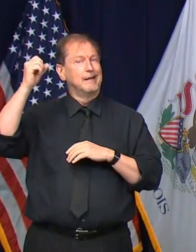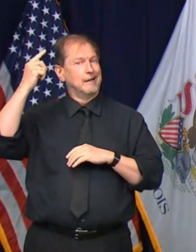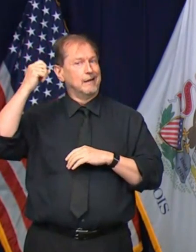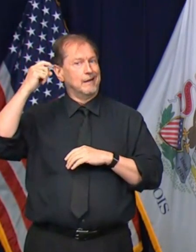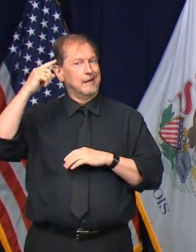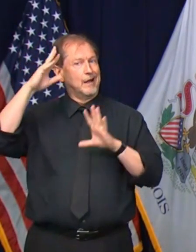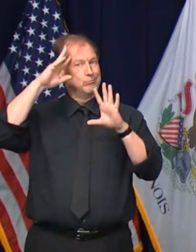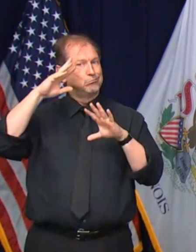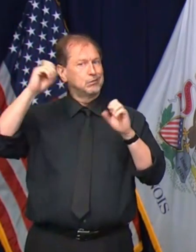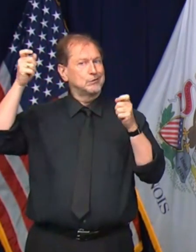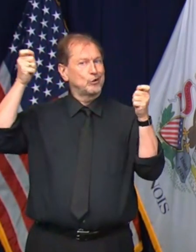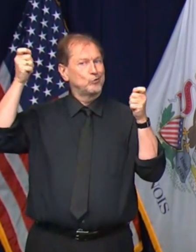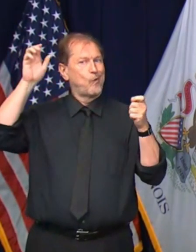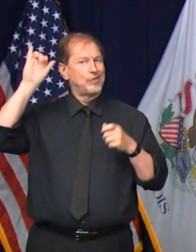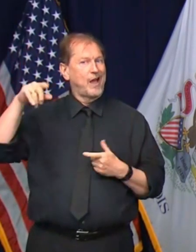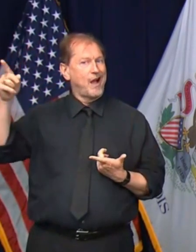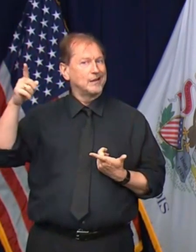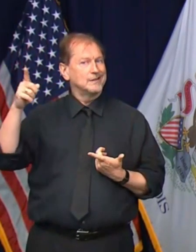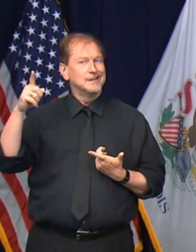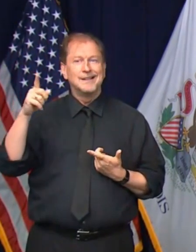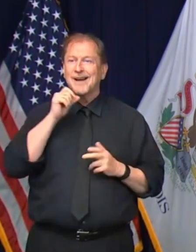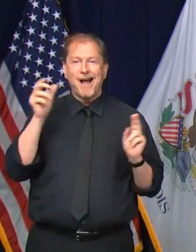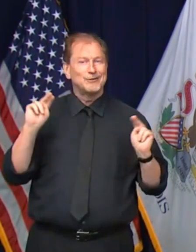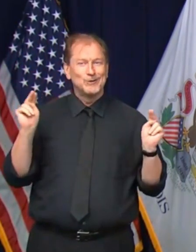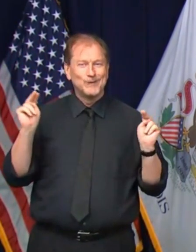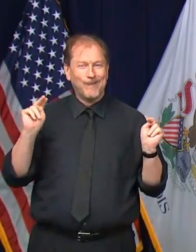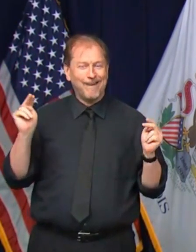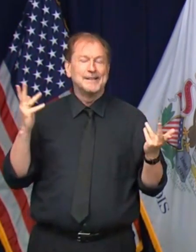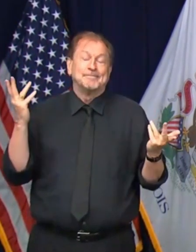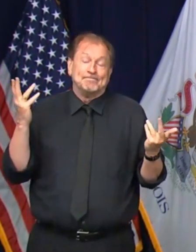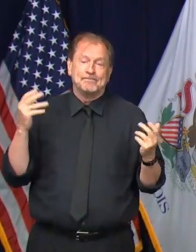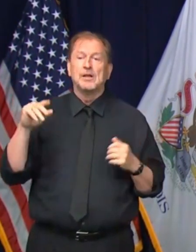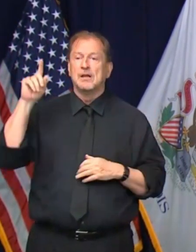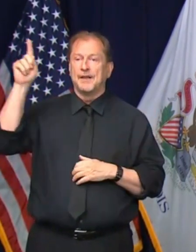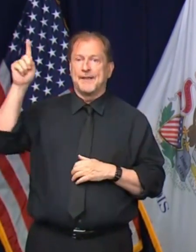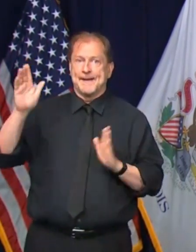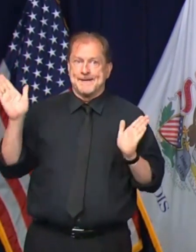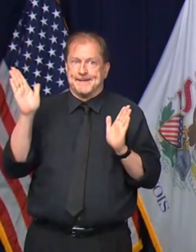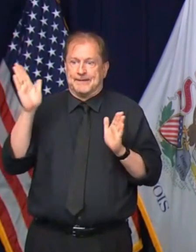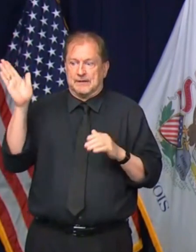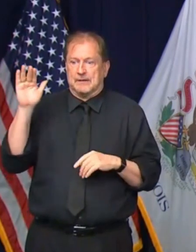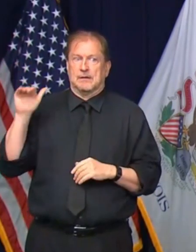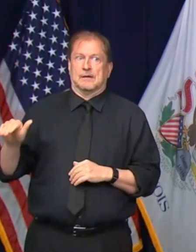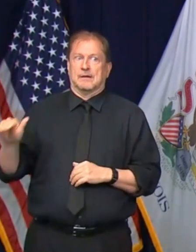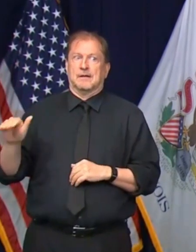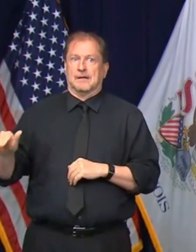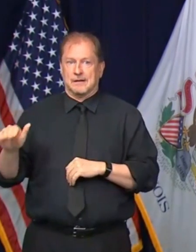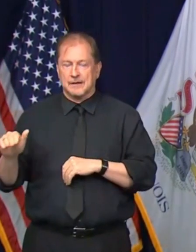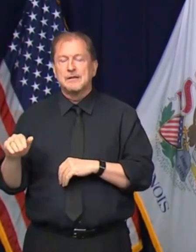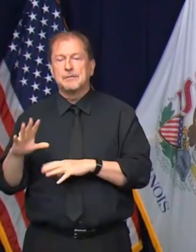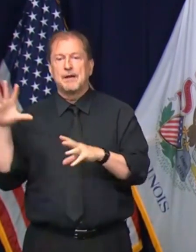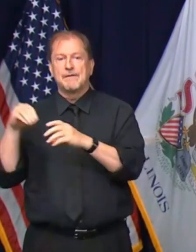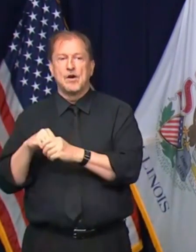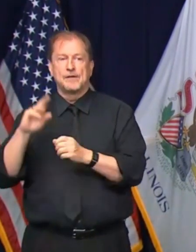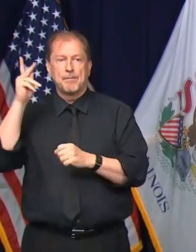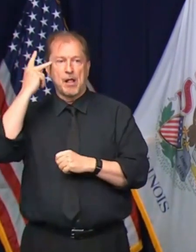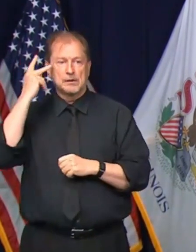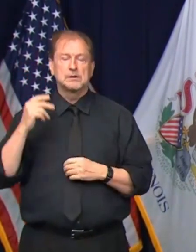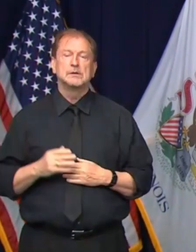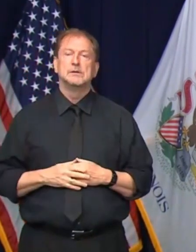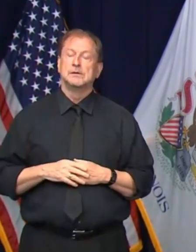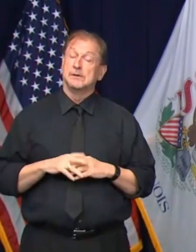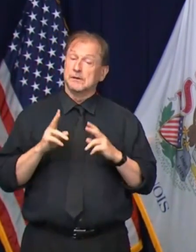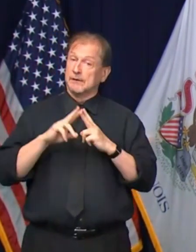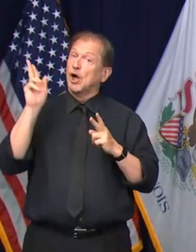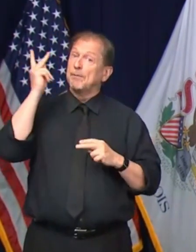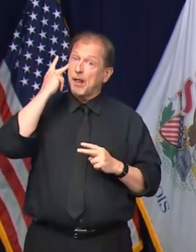House, is encouraging their appointees to weigh in on things like this. It's a highly political